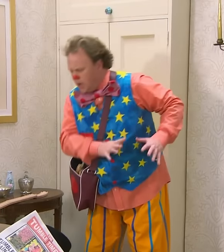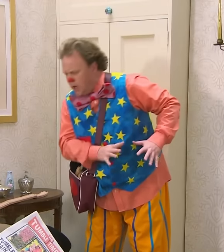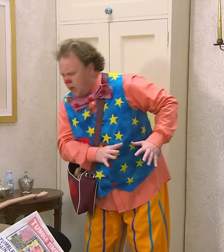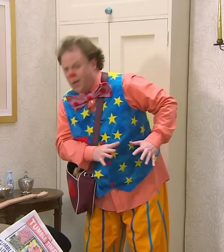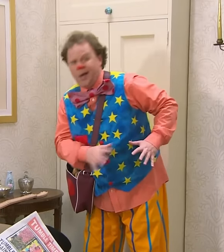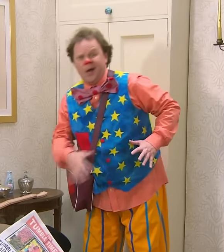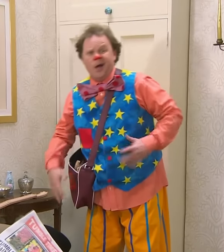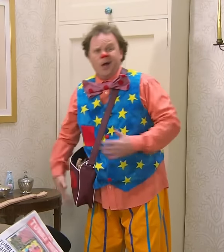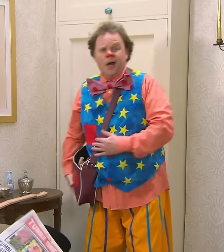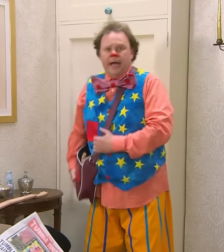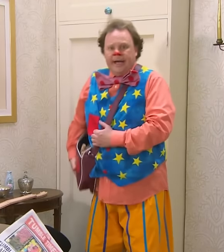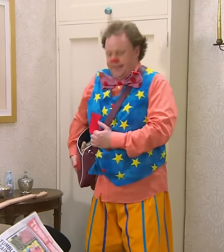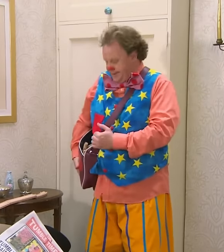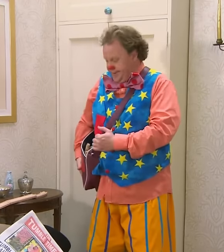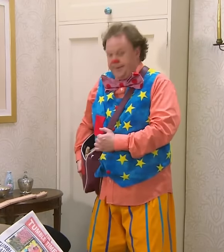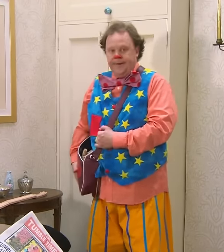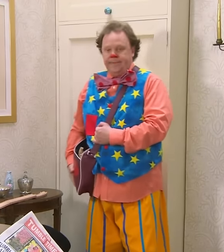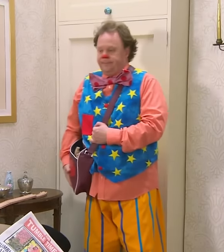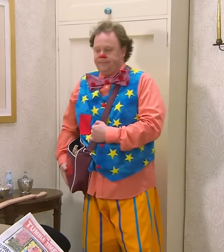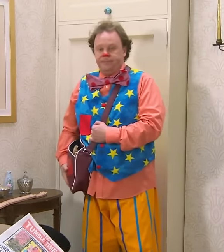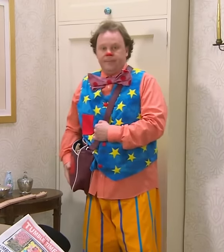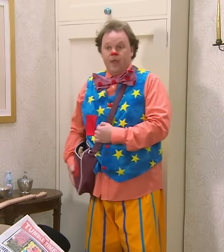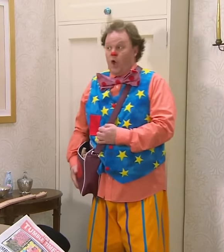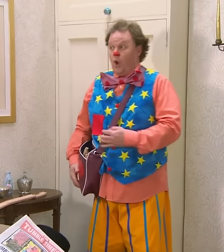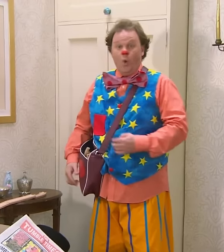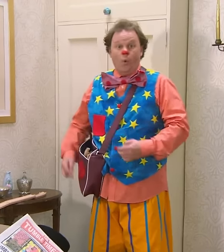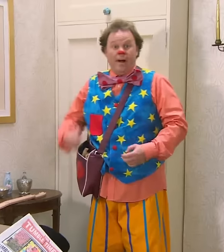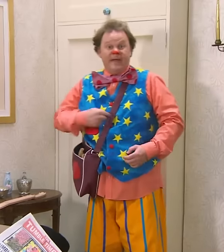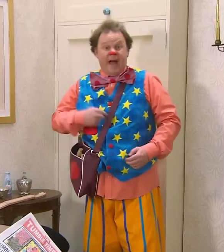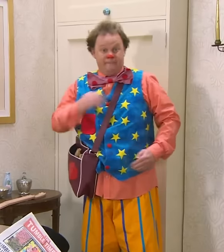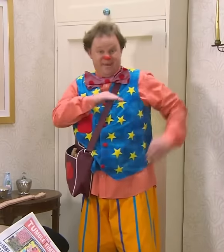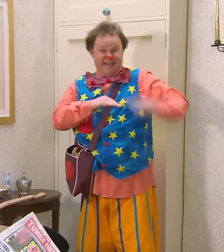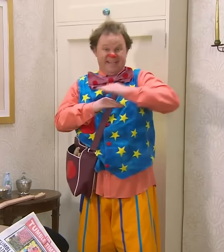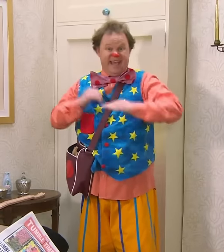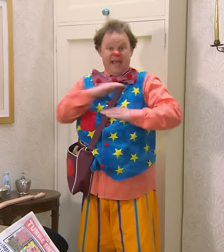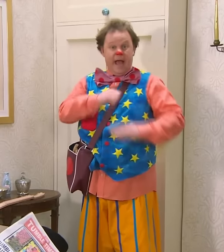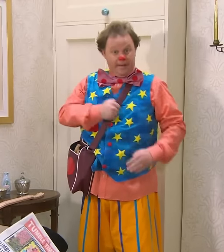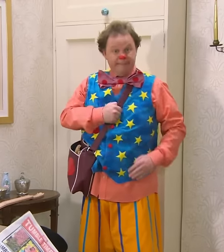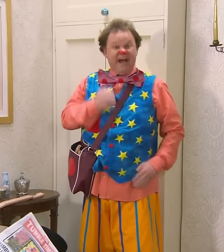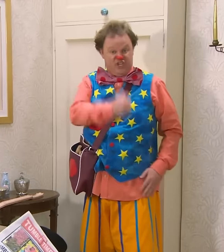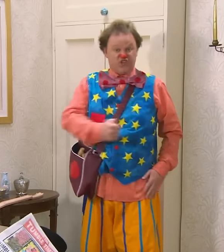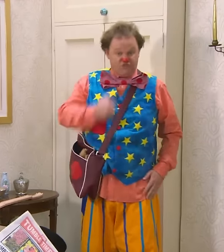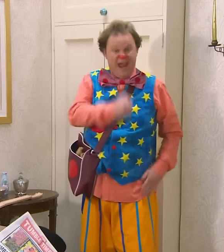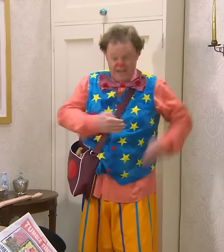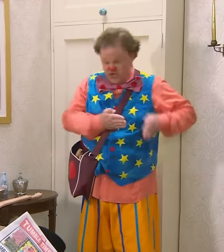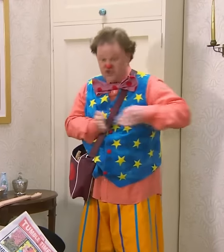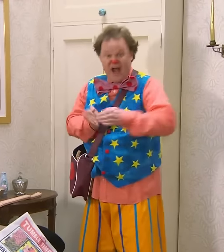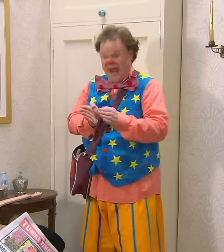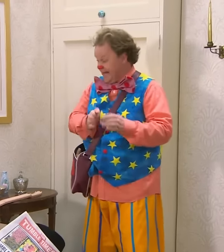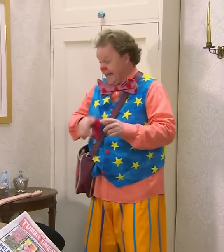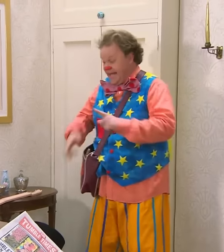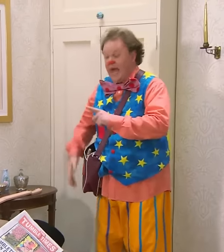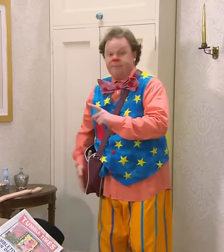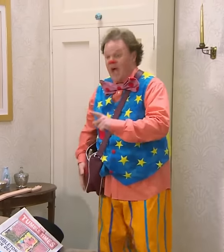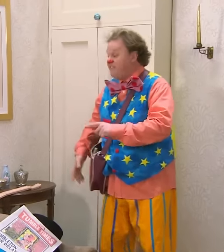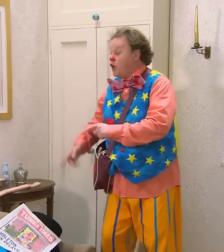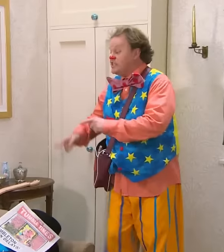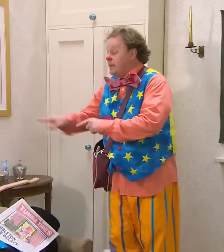Shh! What are you doing in Lord Tumble's study, Mr. Tumble? I'm building my train track. Yep, I've got some